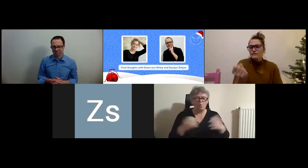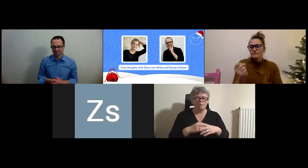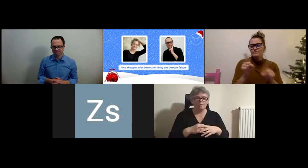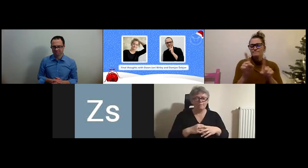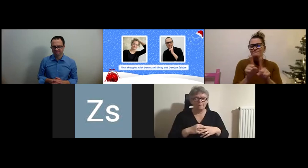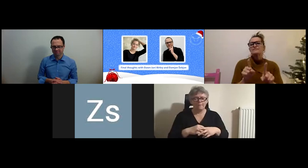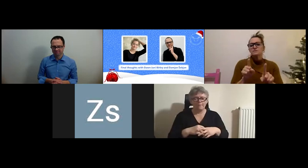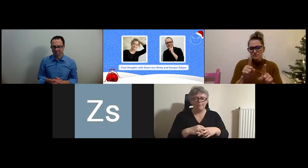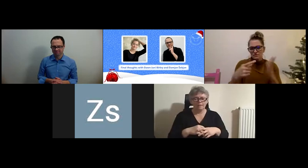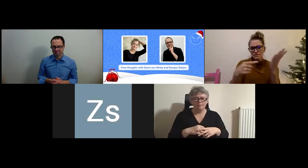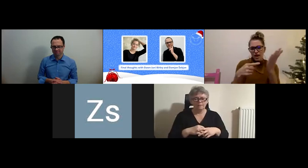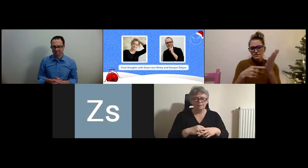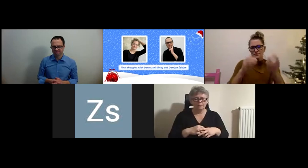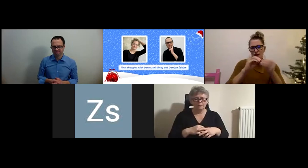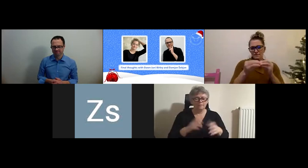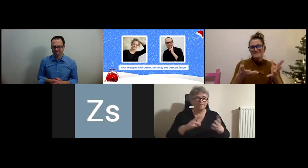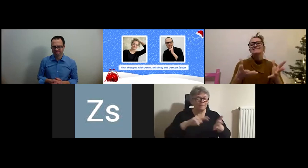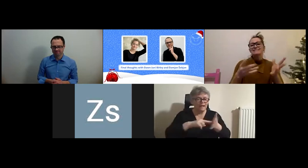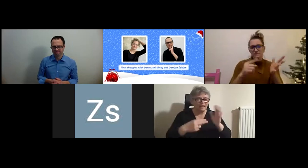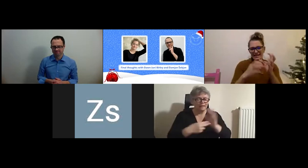and the like. However,